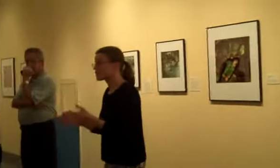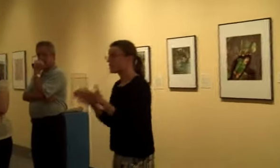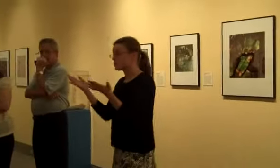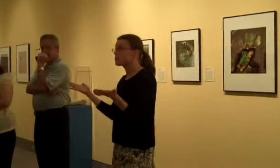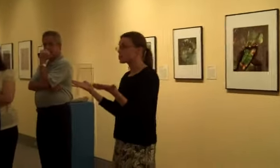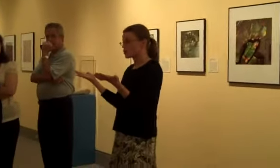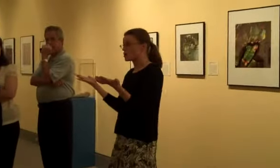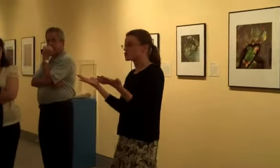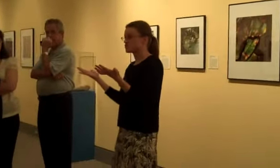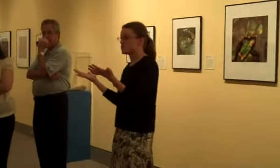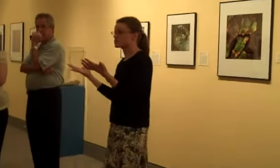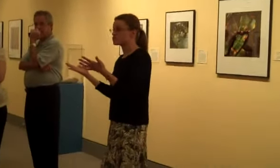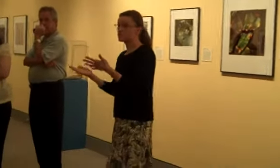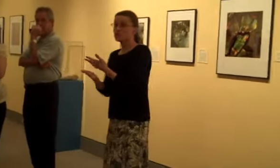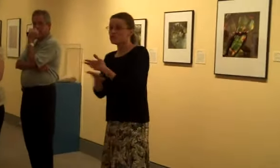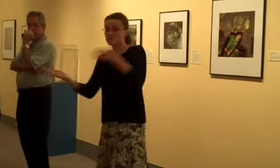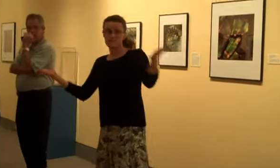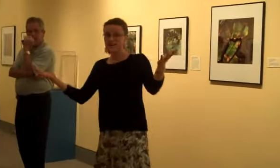that you come across these fossils. And you can find